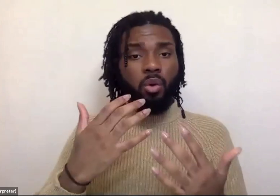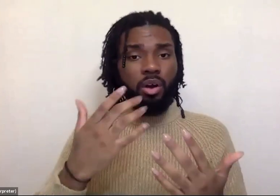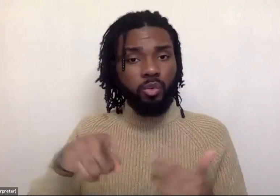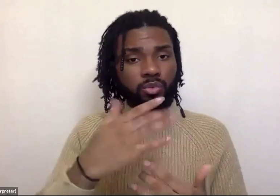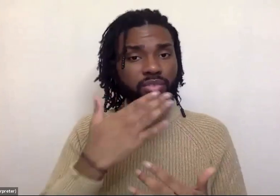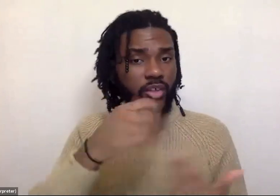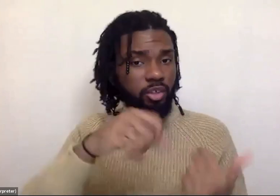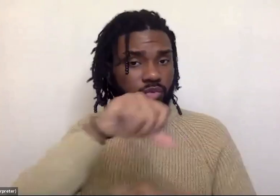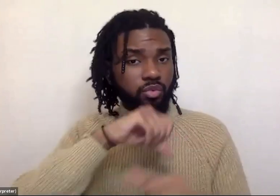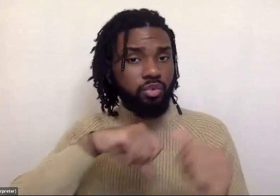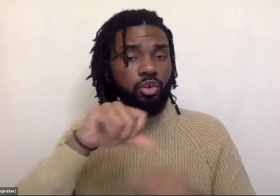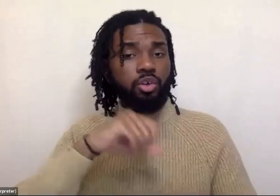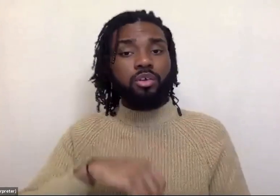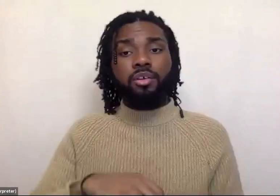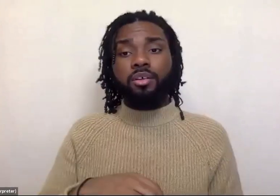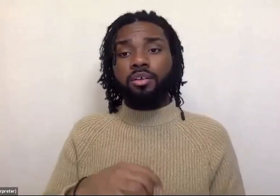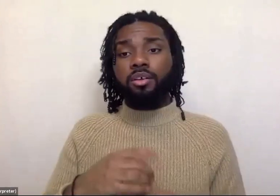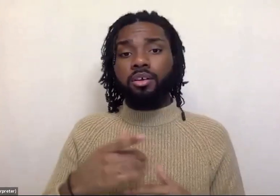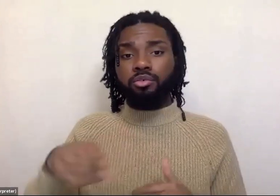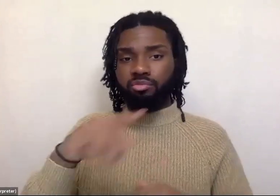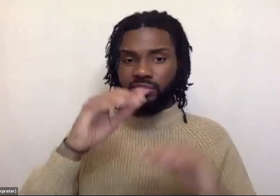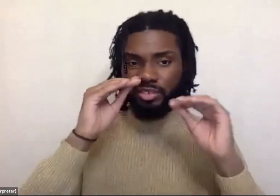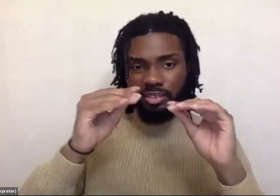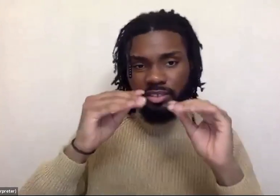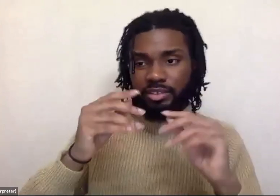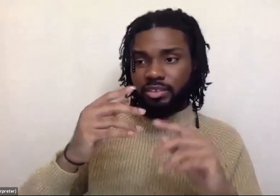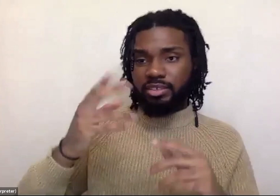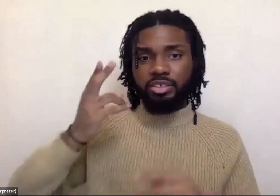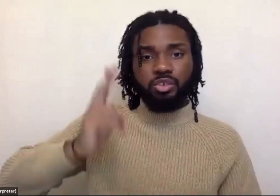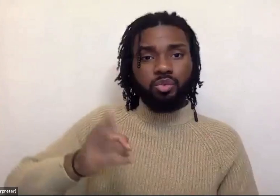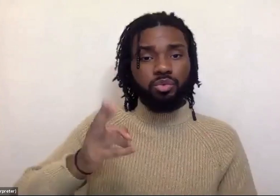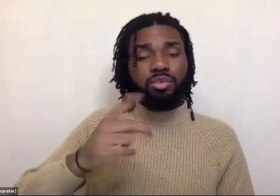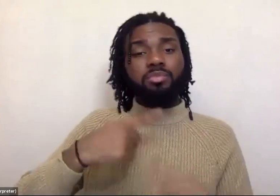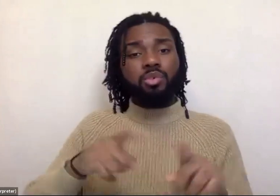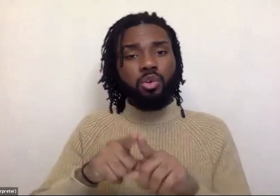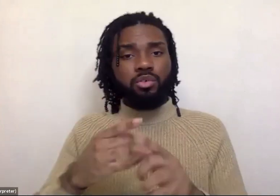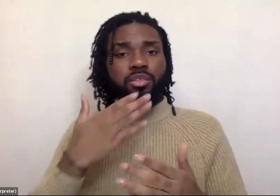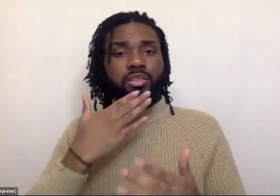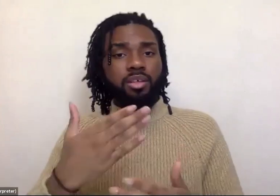people's teachers of people's history, but then also give a thank you to our